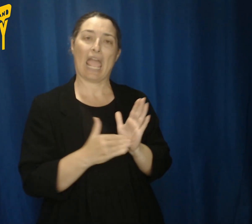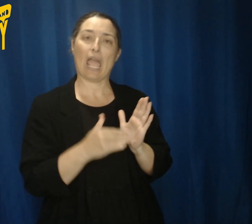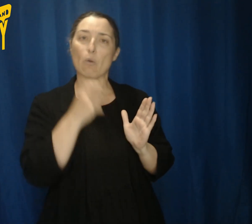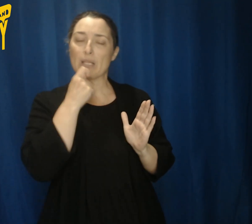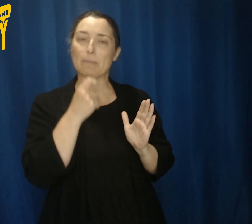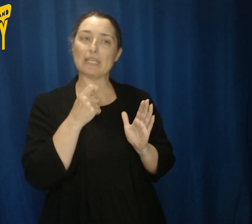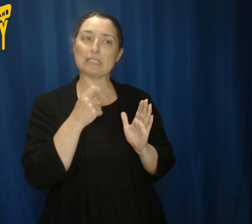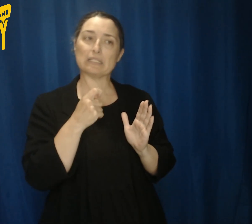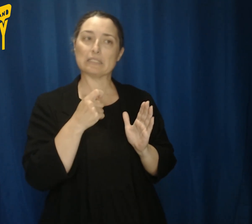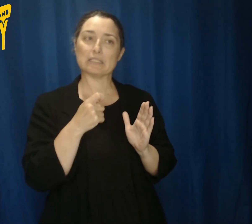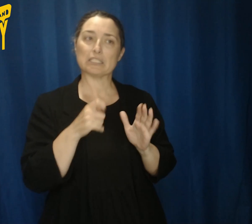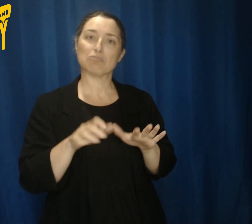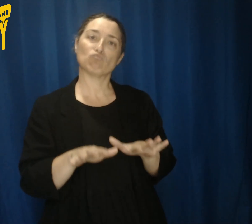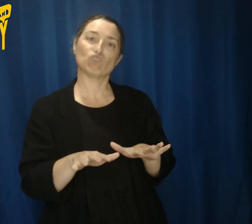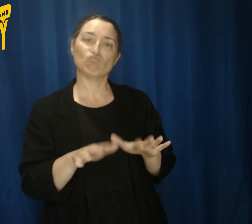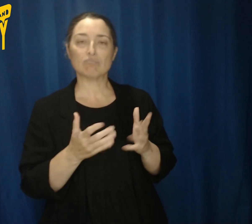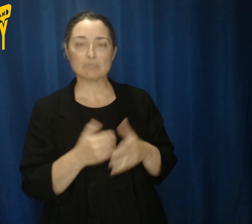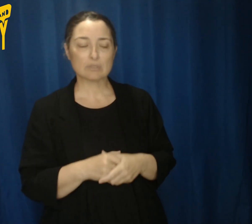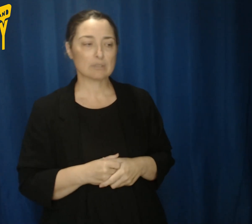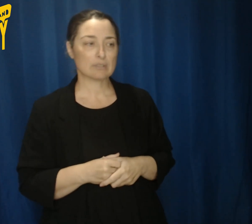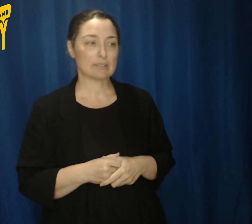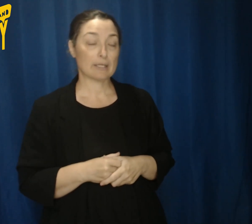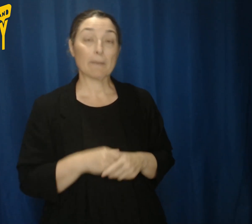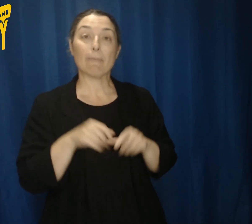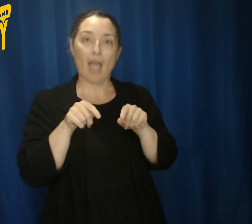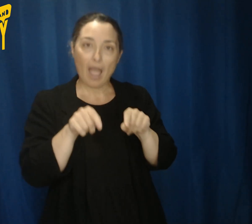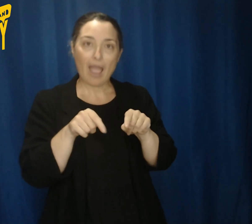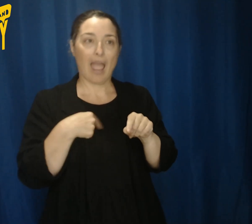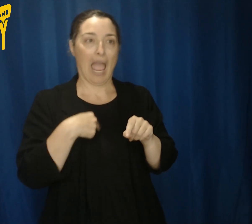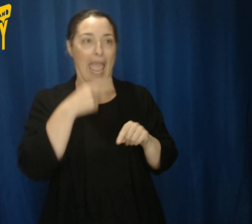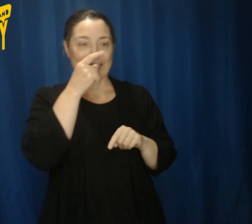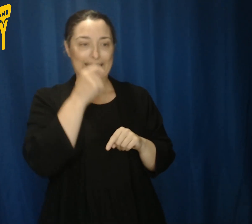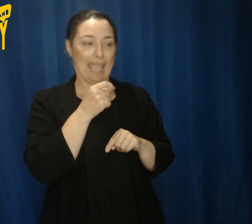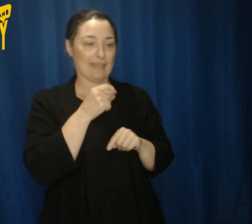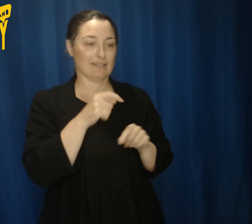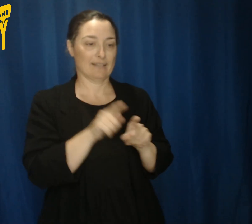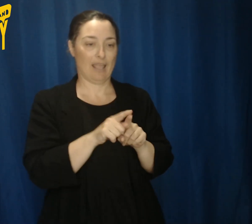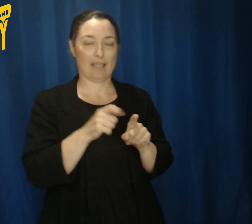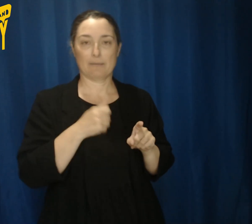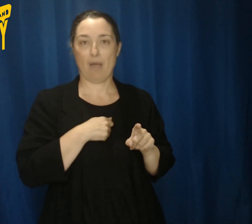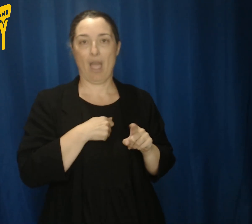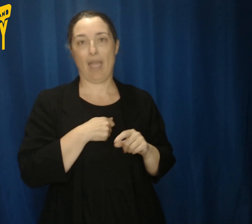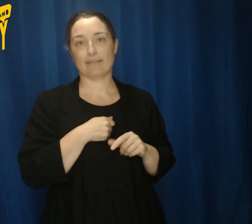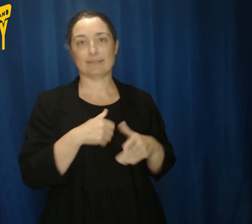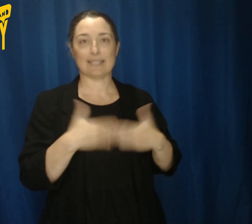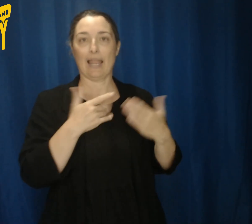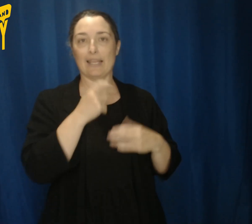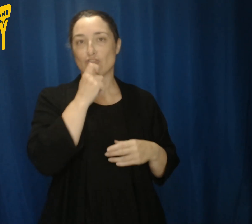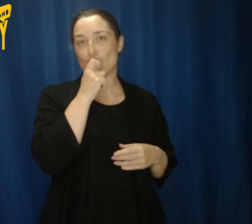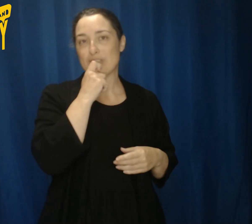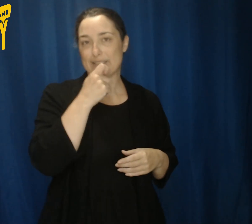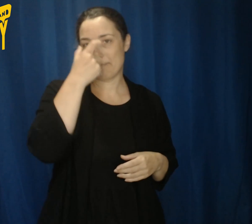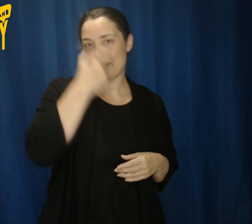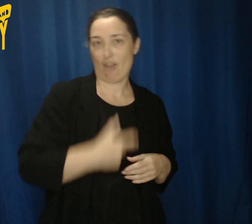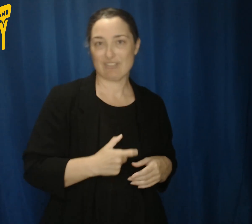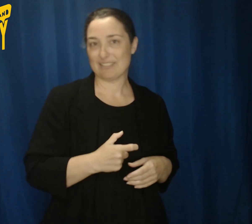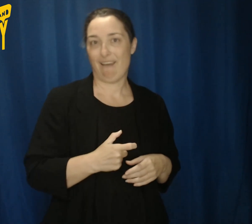plateau-y kind of phase. But it's where I get to play my daily journalism sort of character that comes out and turns these little stories